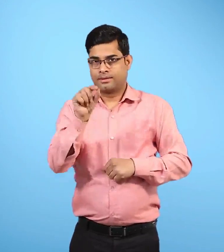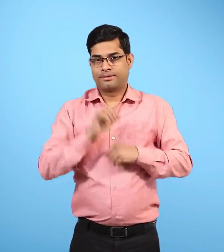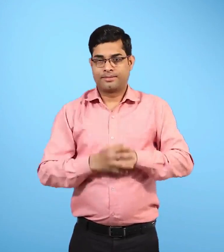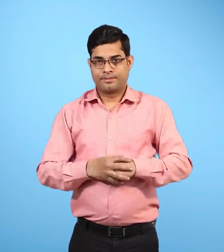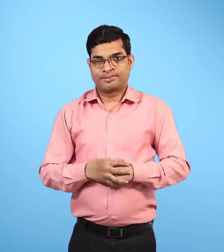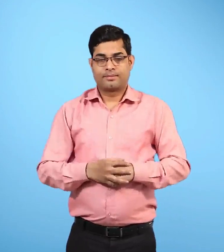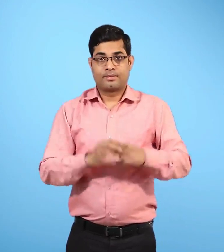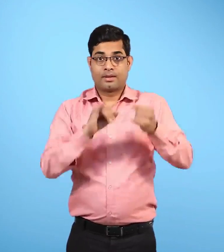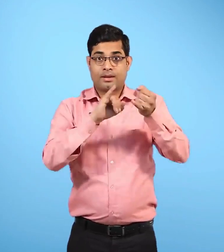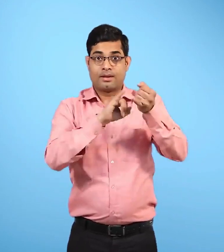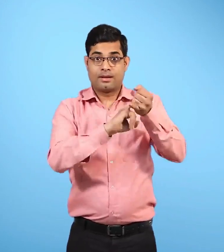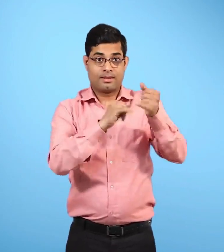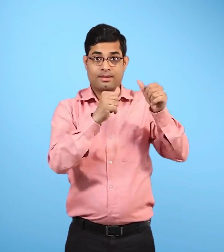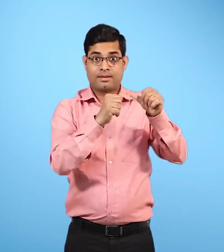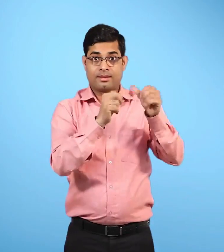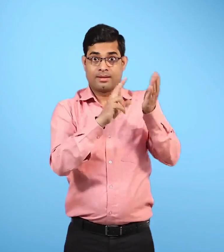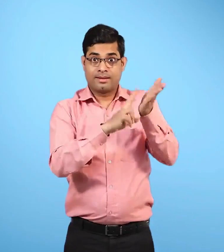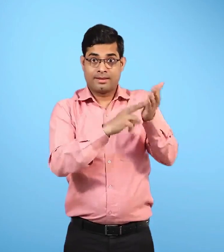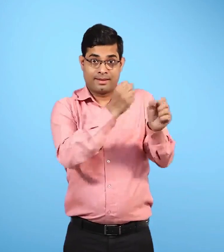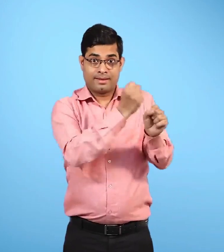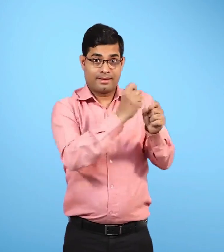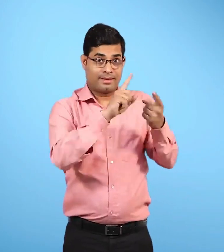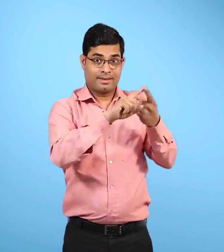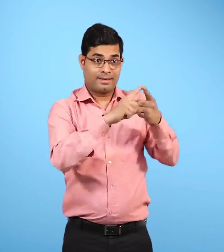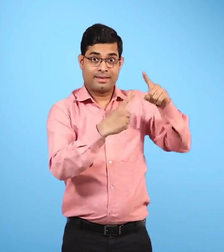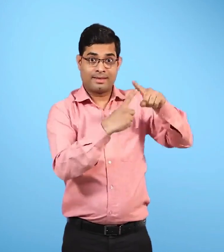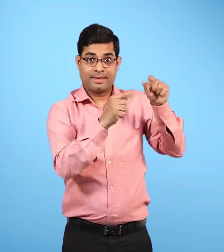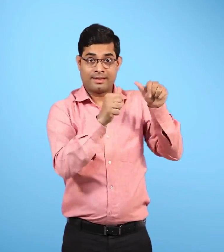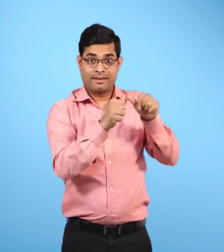Clues. Sangeeta lends her pencil to her partner.